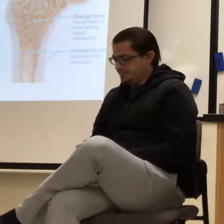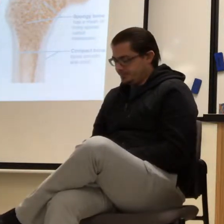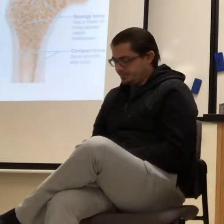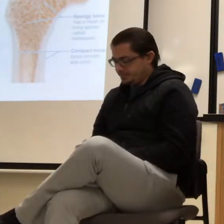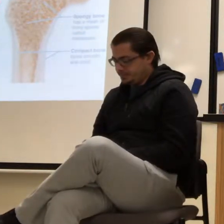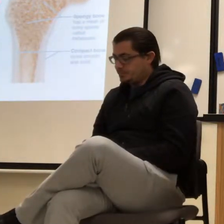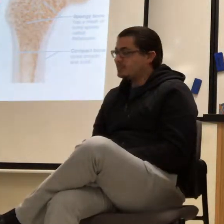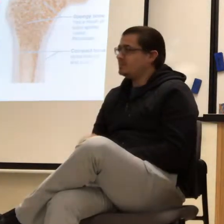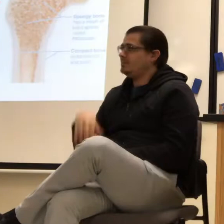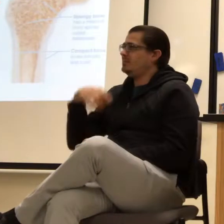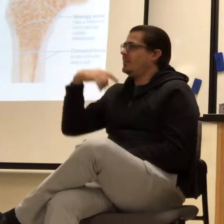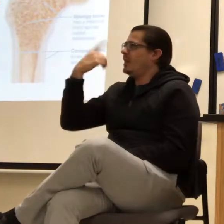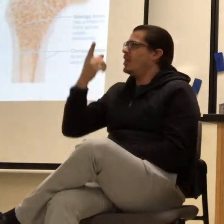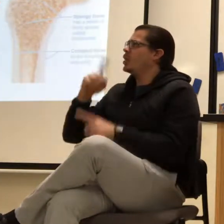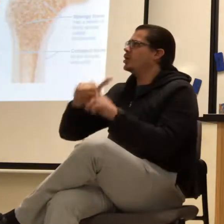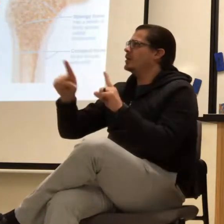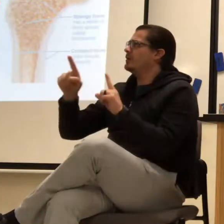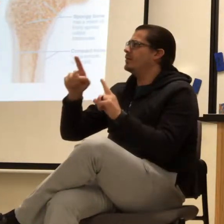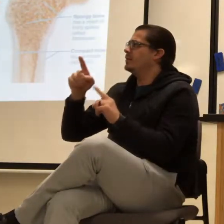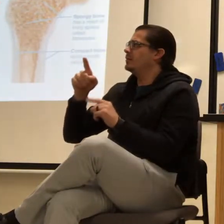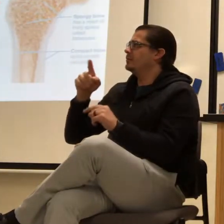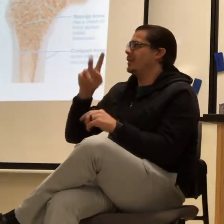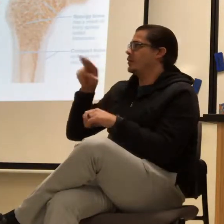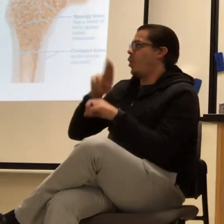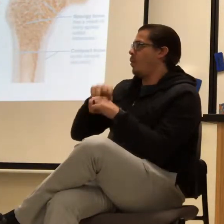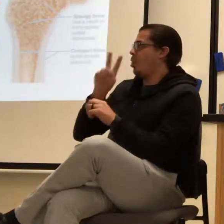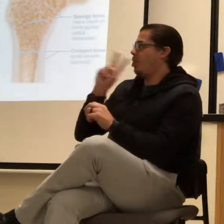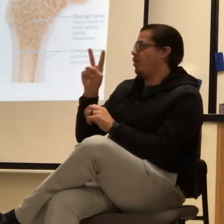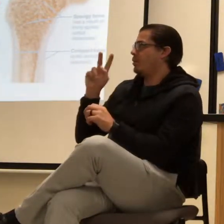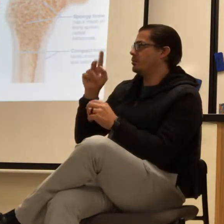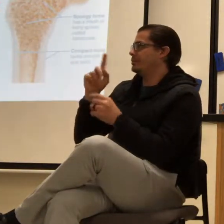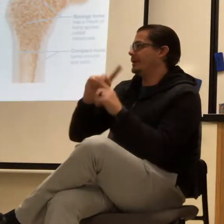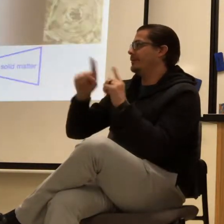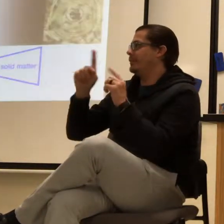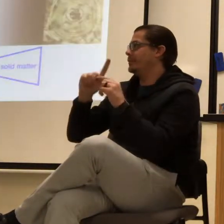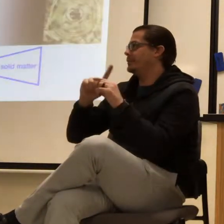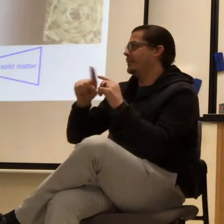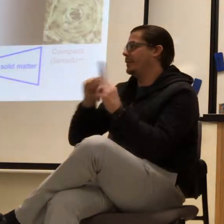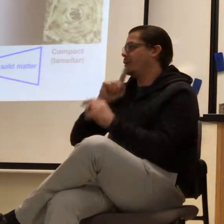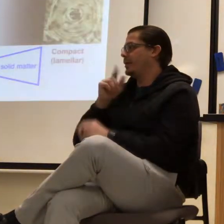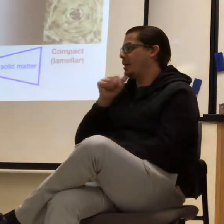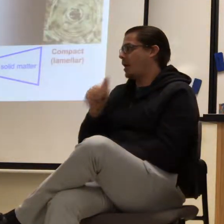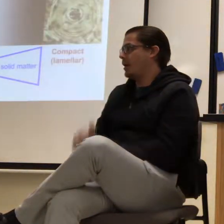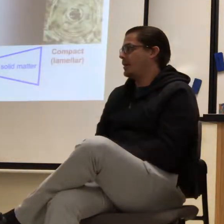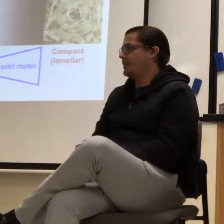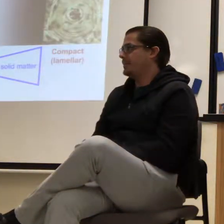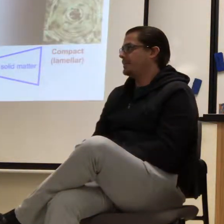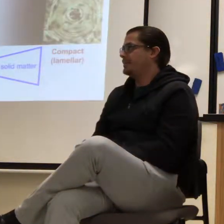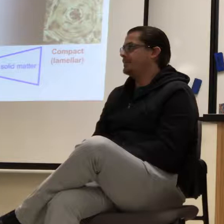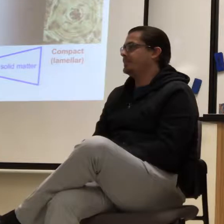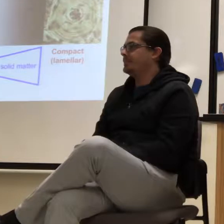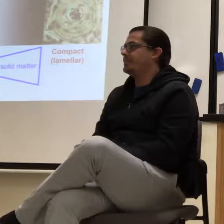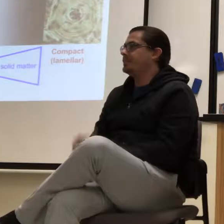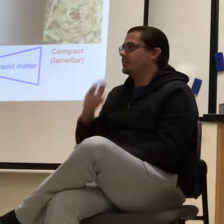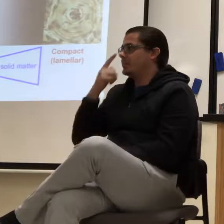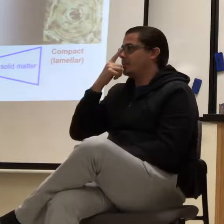Even though they look different with the naked eye. So what you got to do is just think about